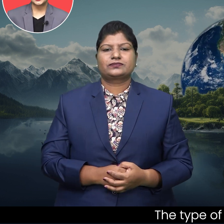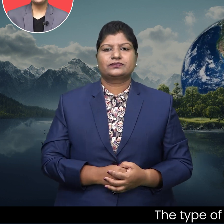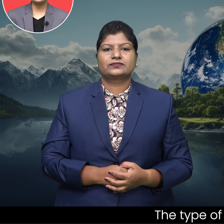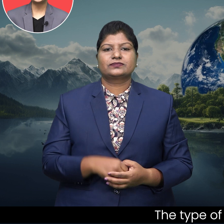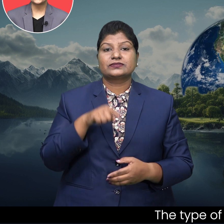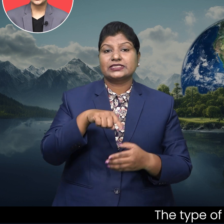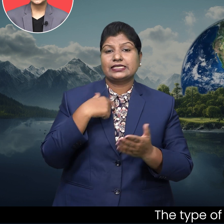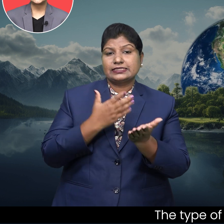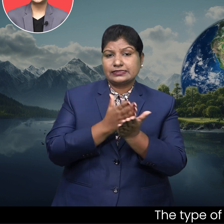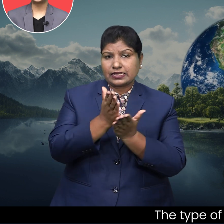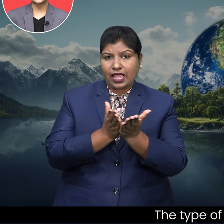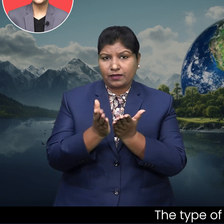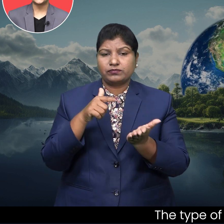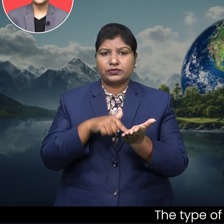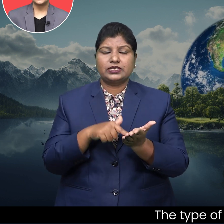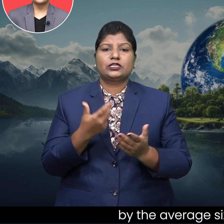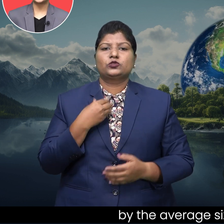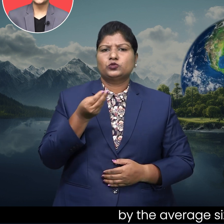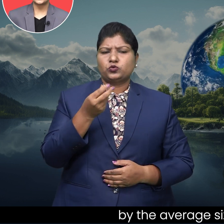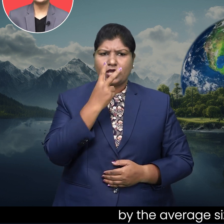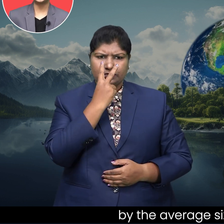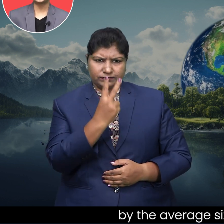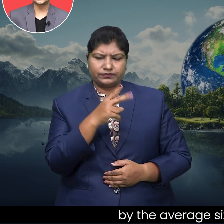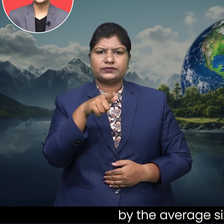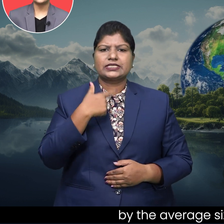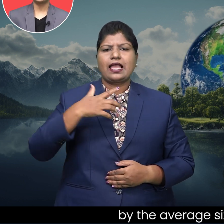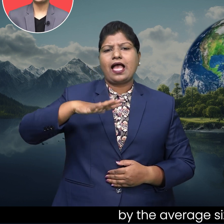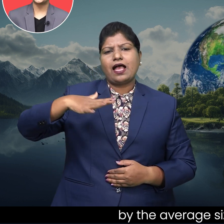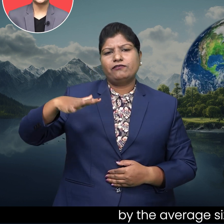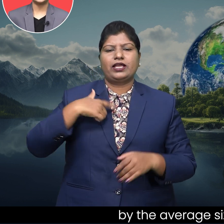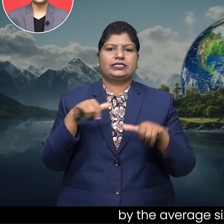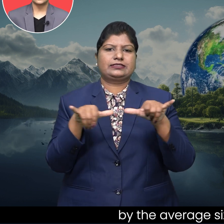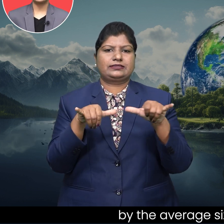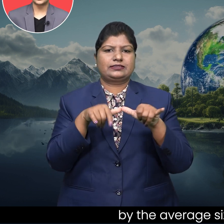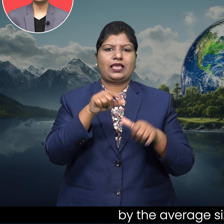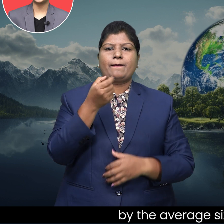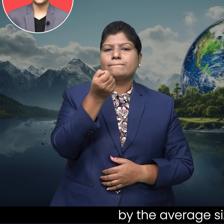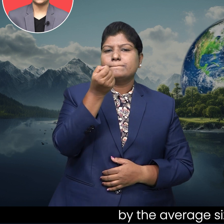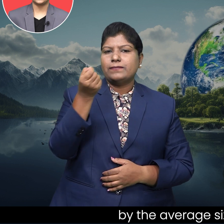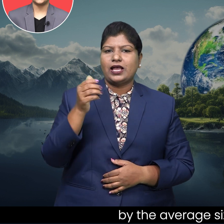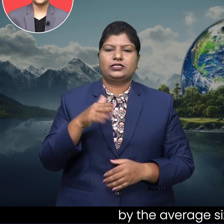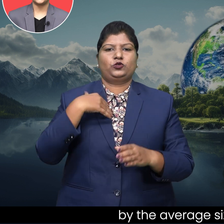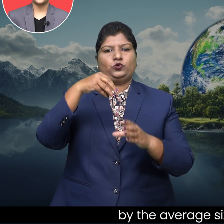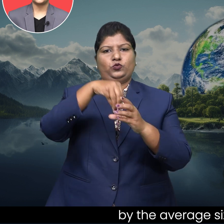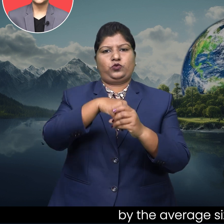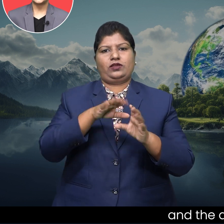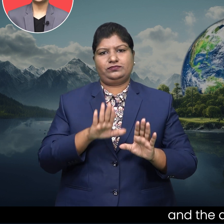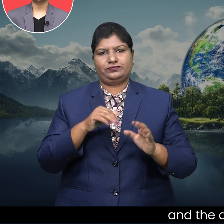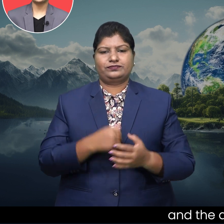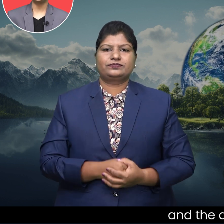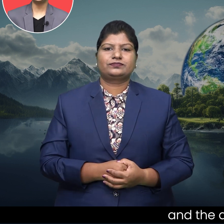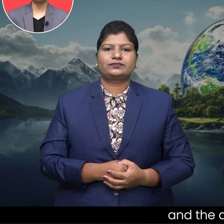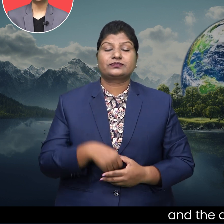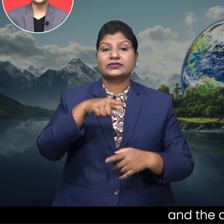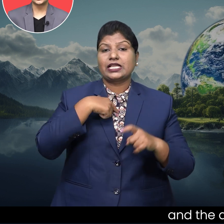The type of the soil is decided by the average size of particles found in it. And